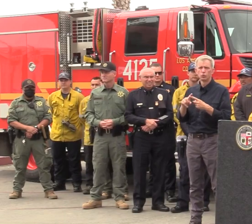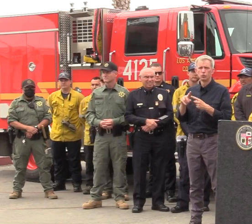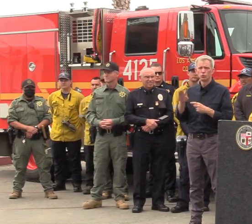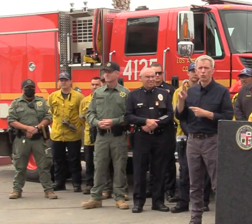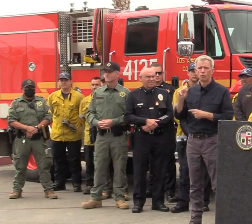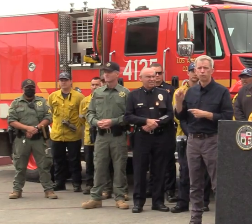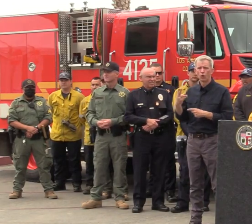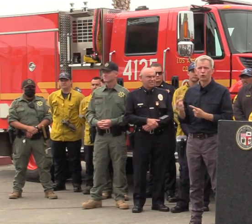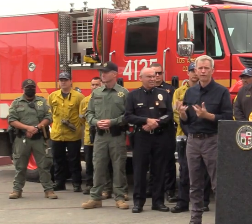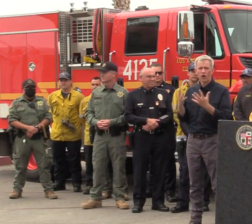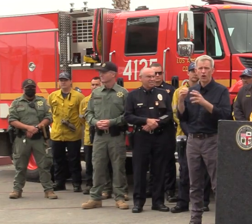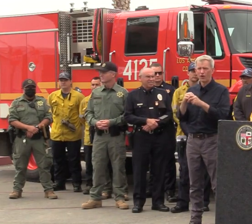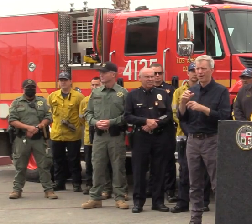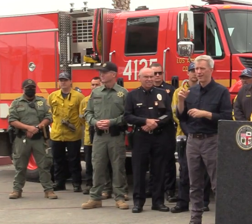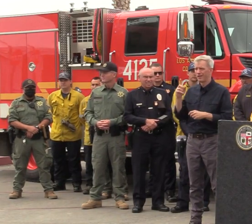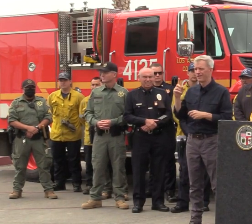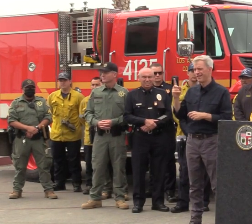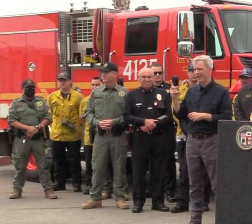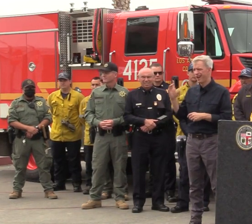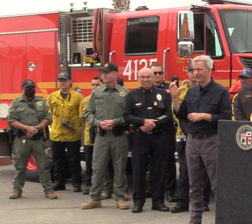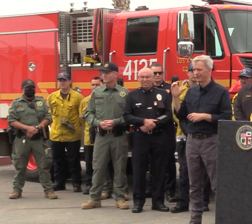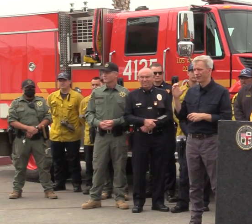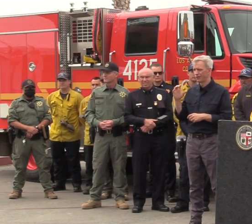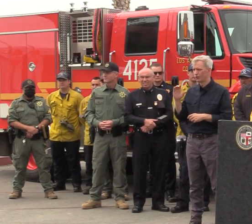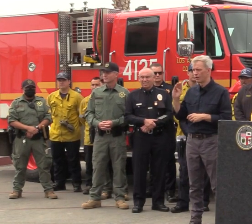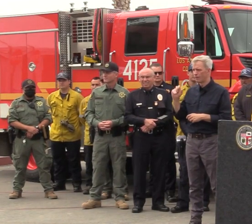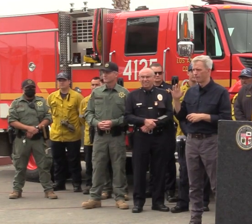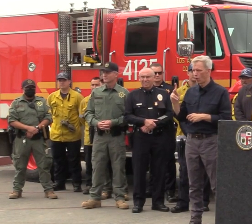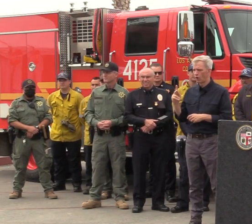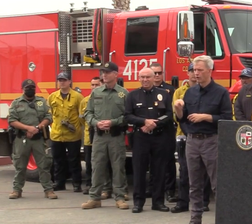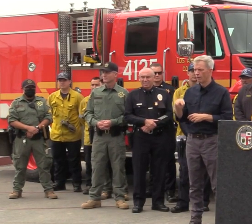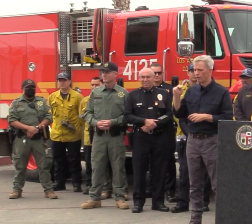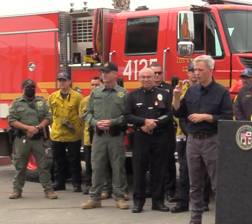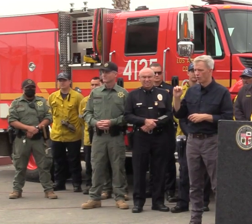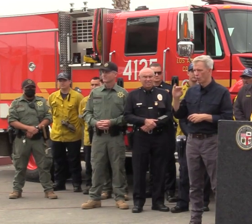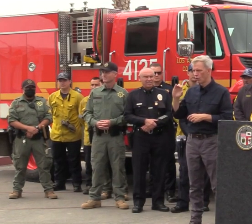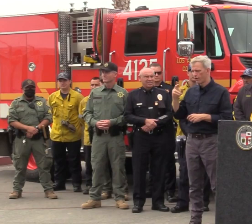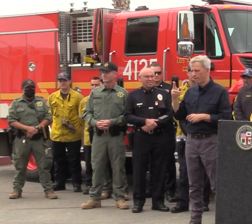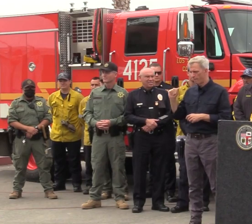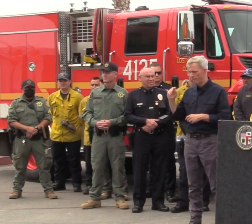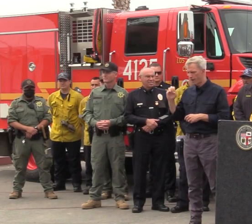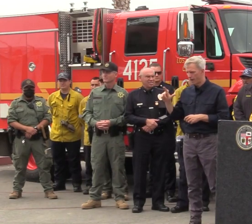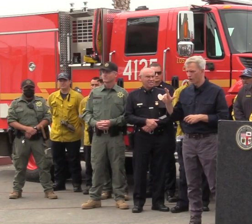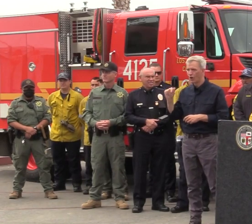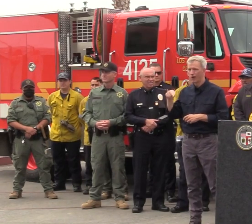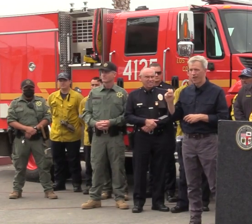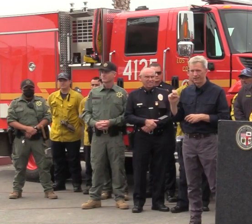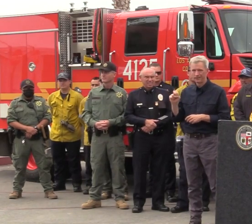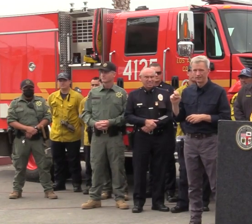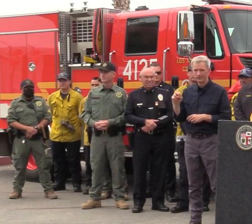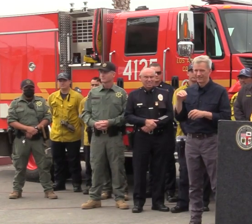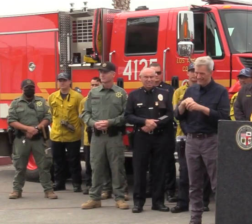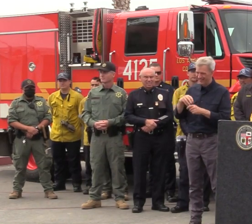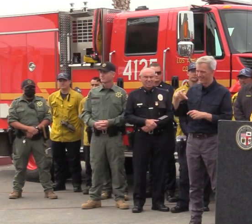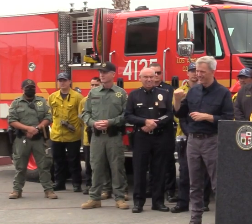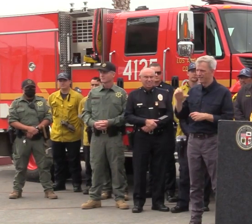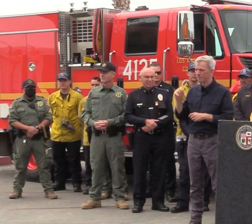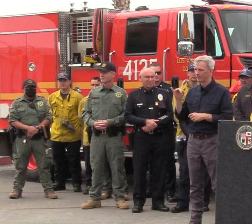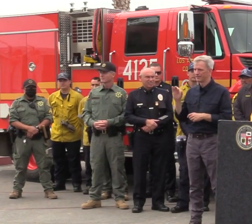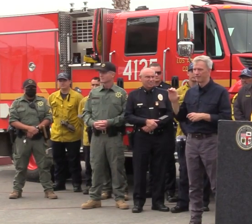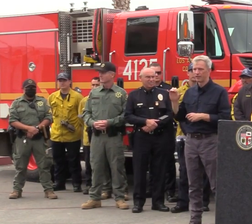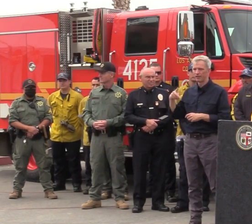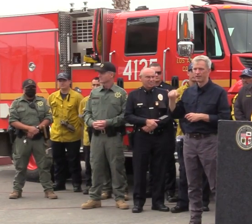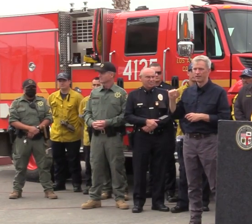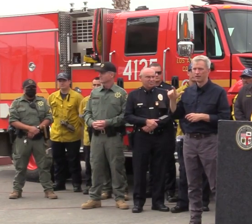in the 1800 block of North Michael Lane in Pacific Palisades. The fire was located back in a canyon with